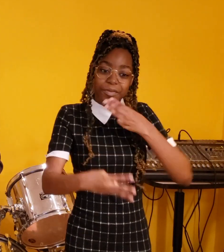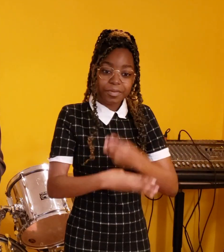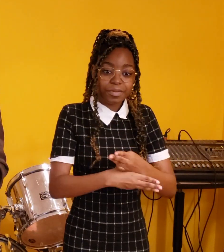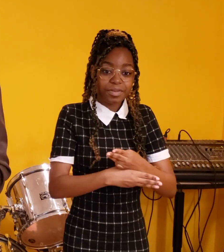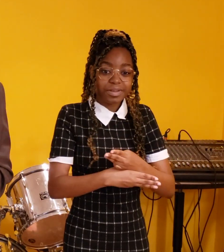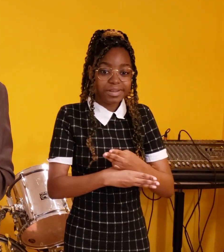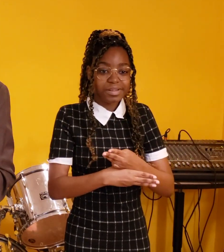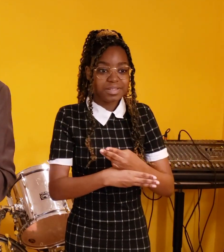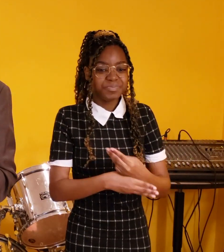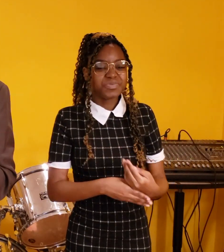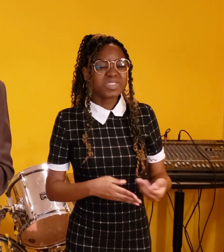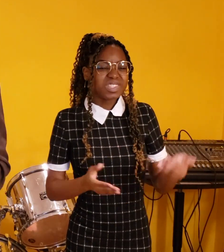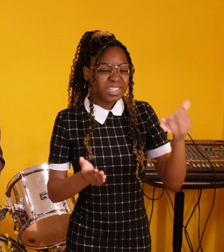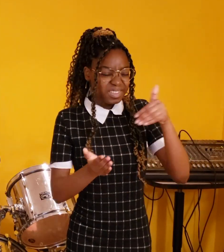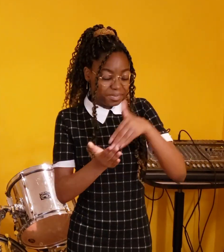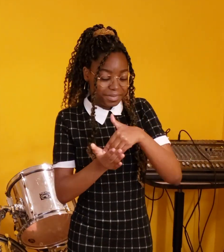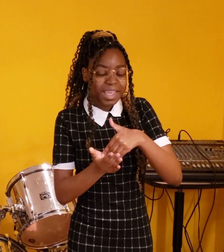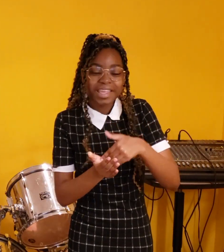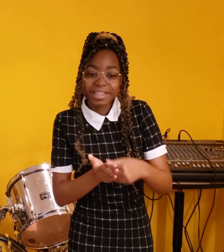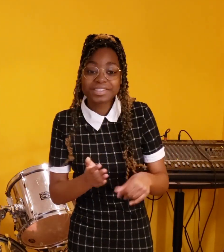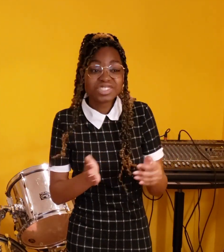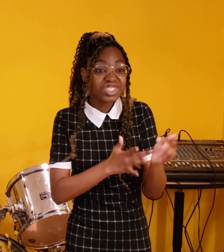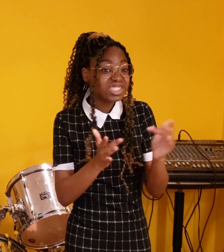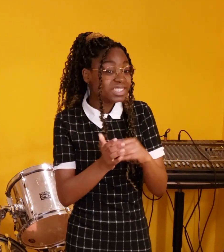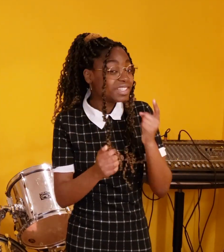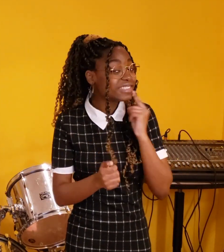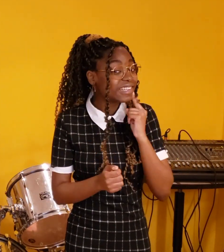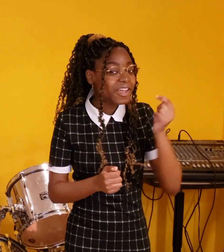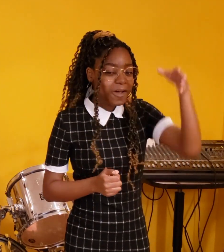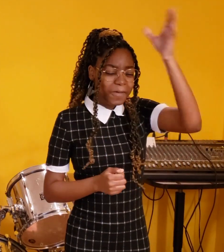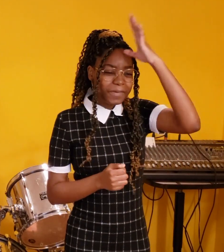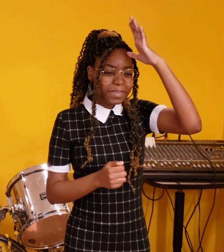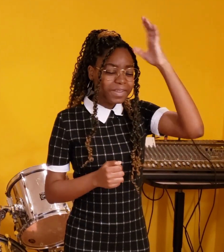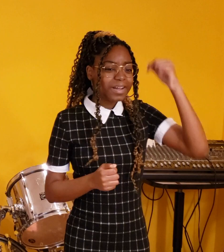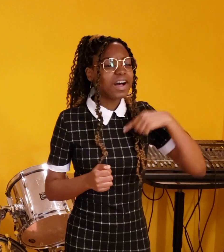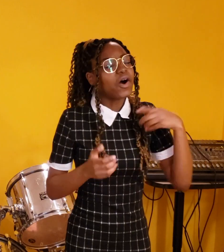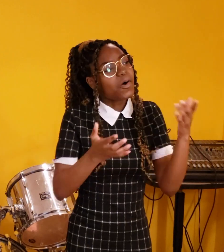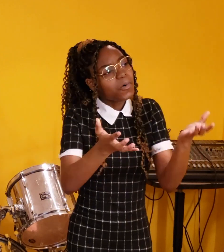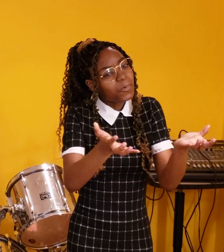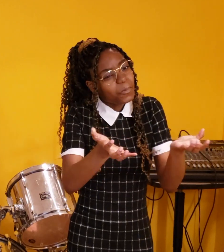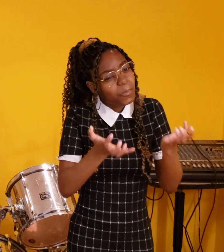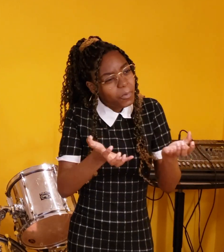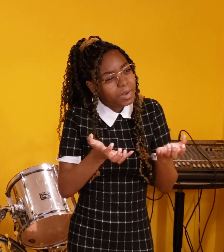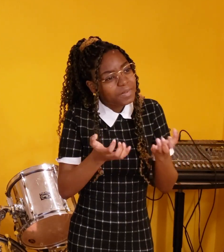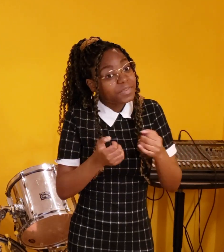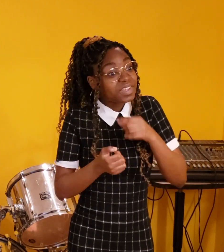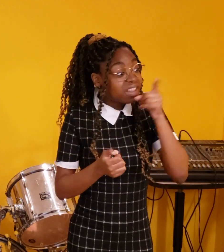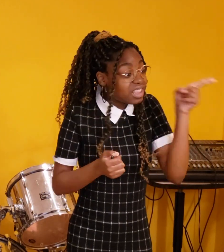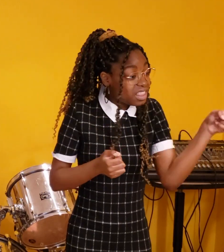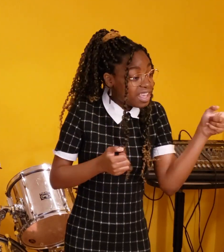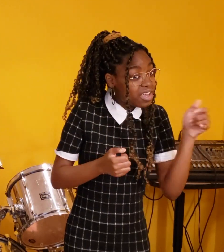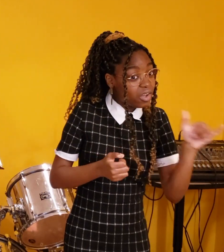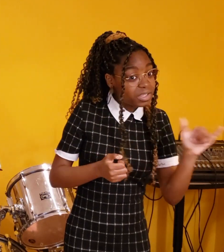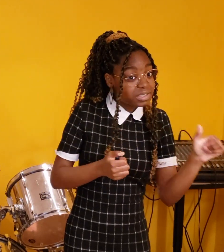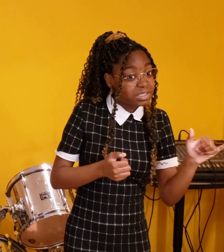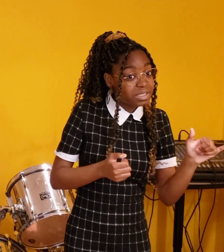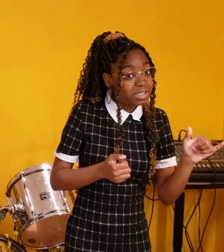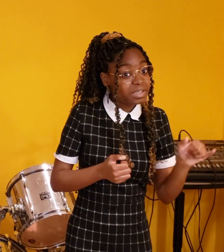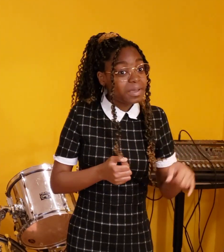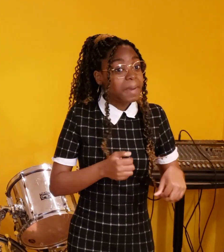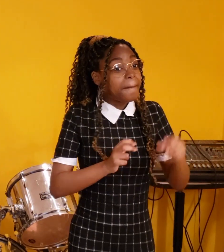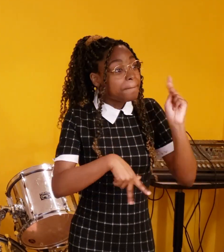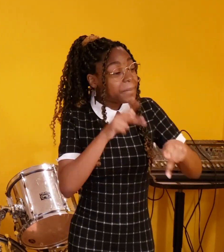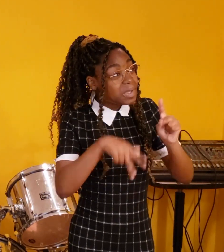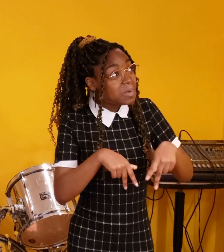John 17:24, I'm going to read again. Jesus said, "Father, I desire that they also, those that you have given to